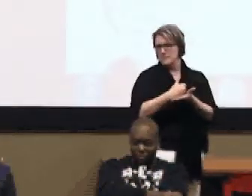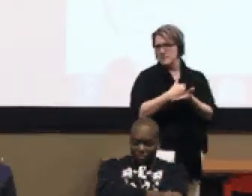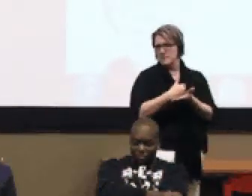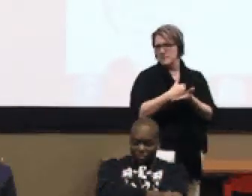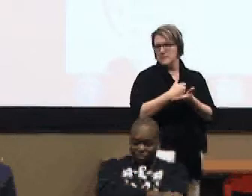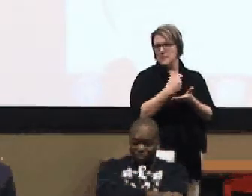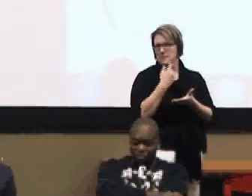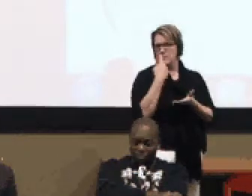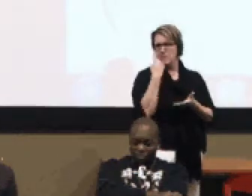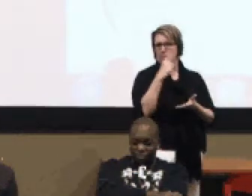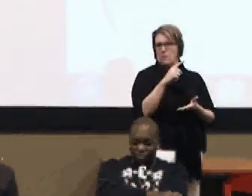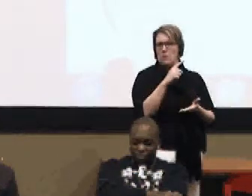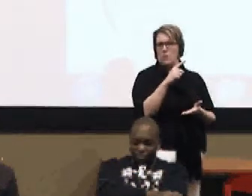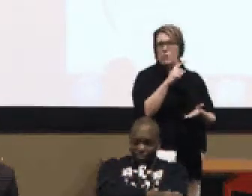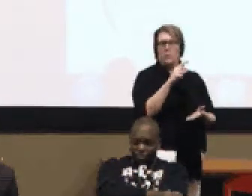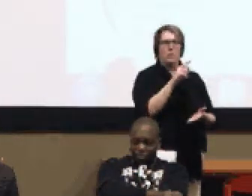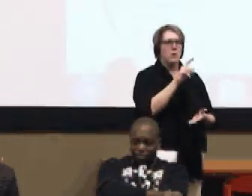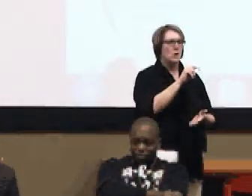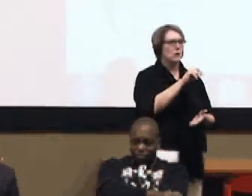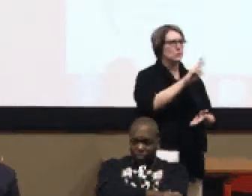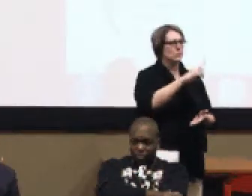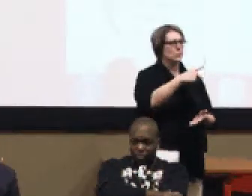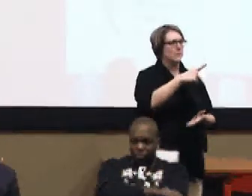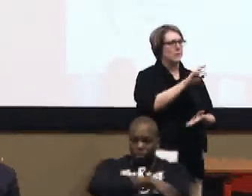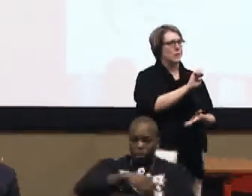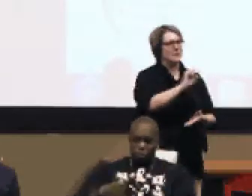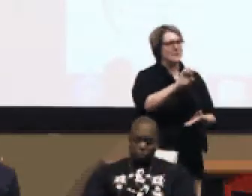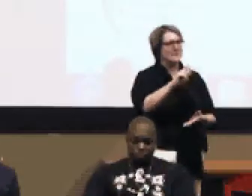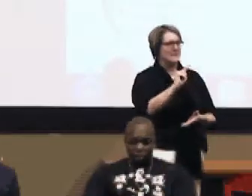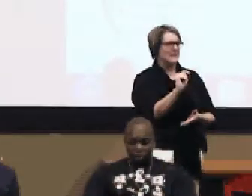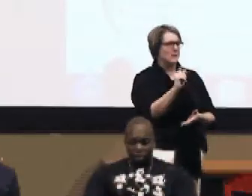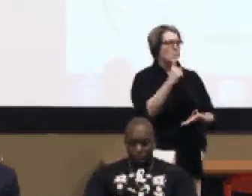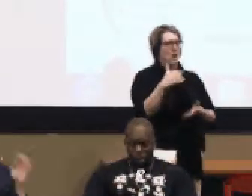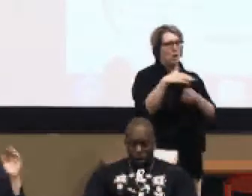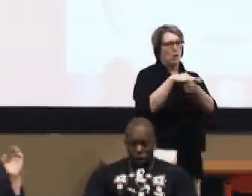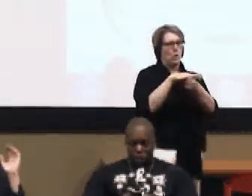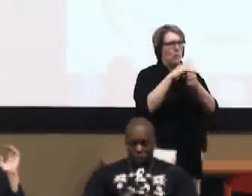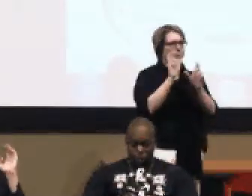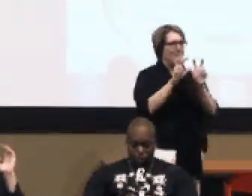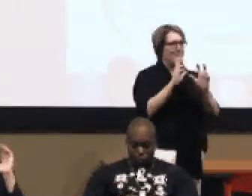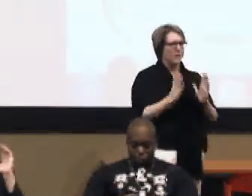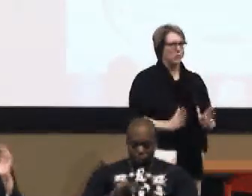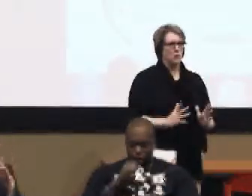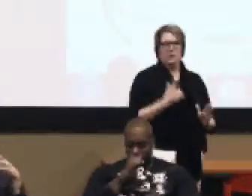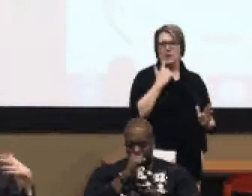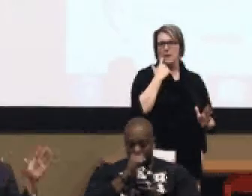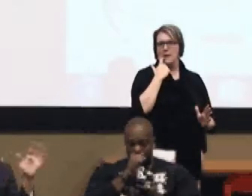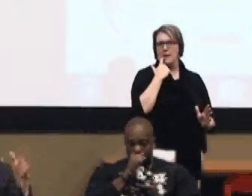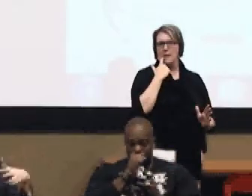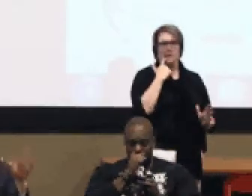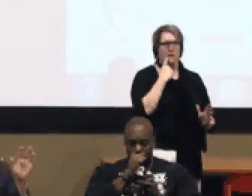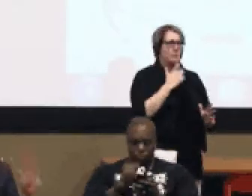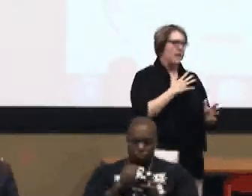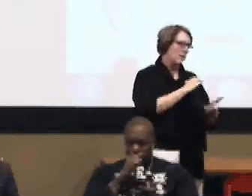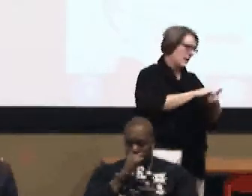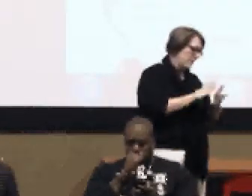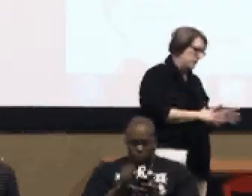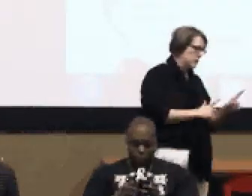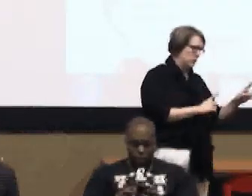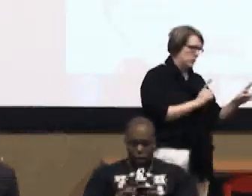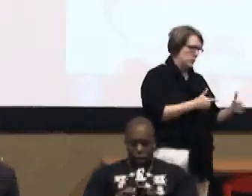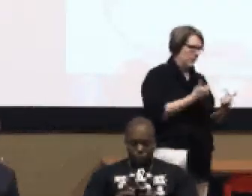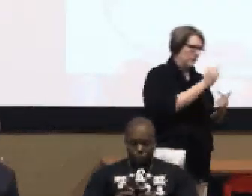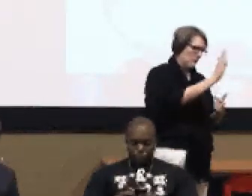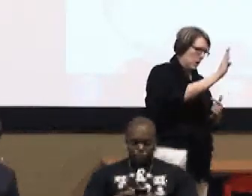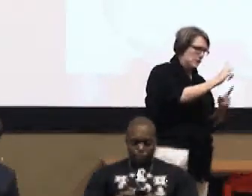venture capital for Triple Seat, where a local investor had just, my partner, who's in Boston, had